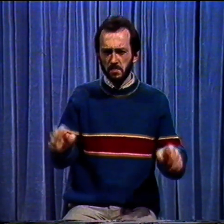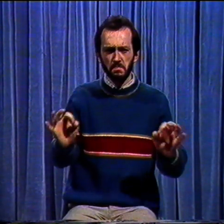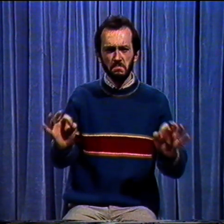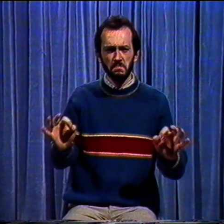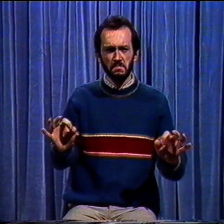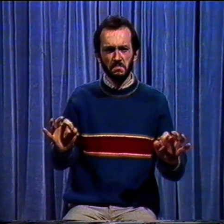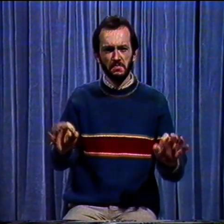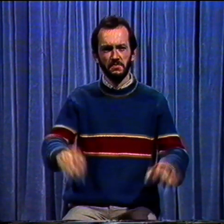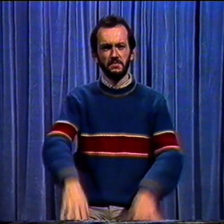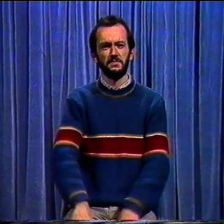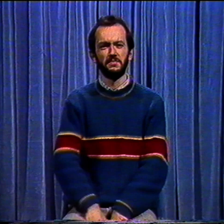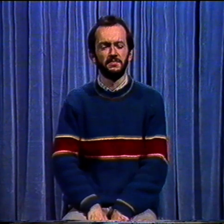and span. It was perfect.